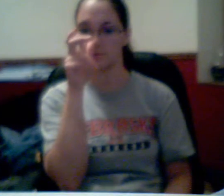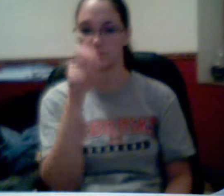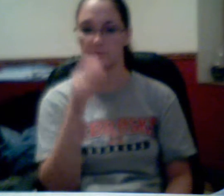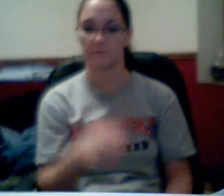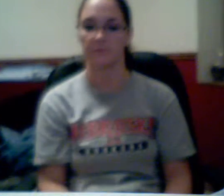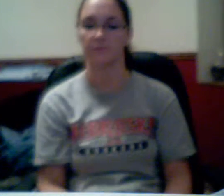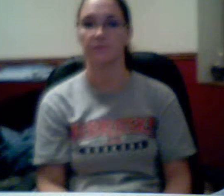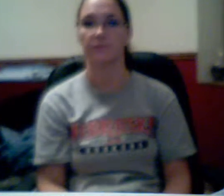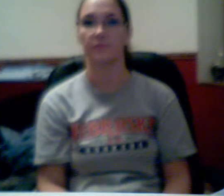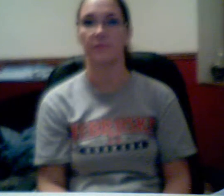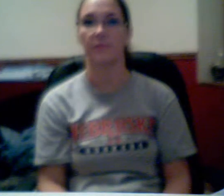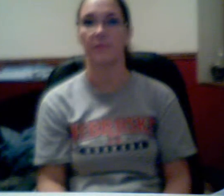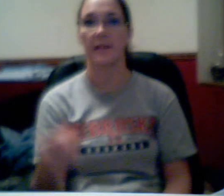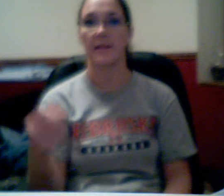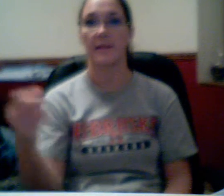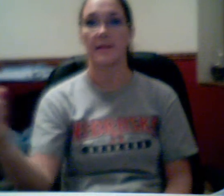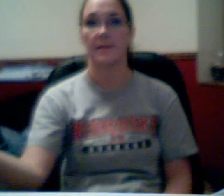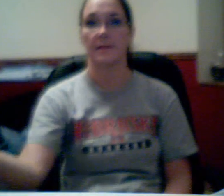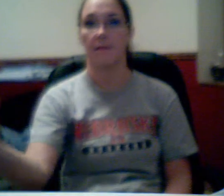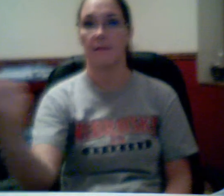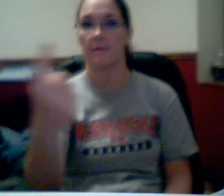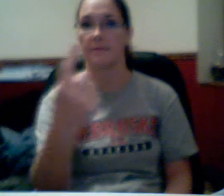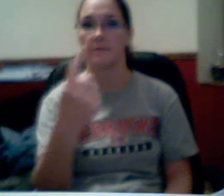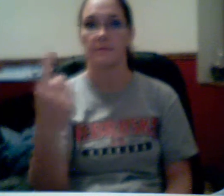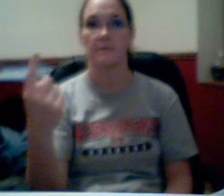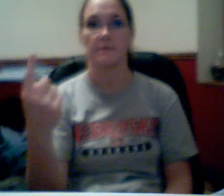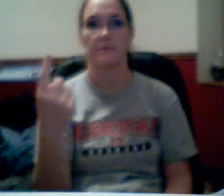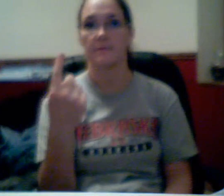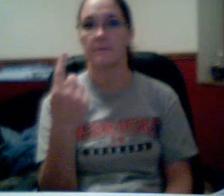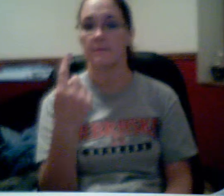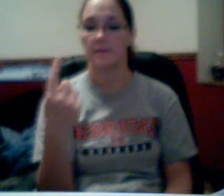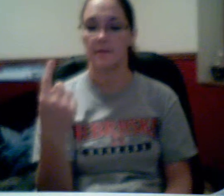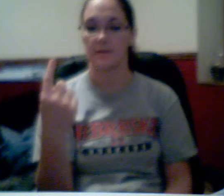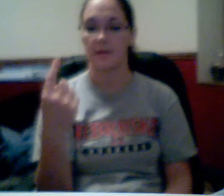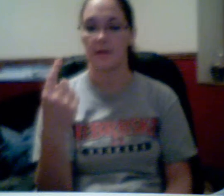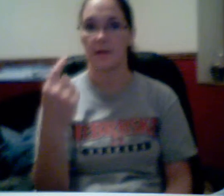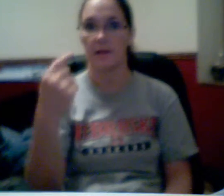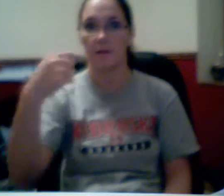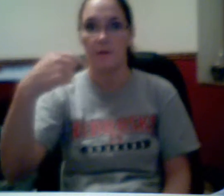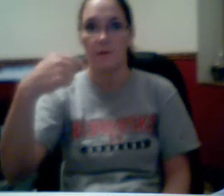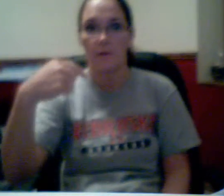needed help to stack the hay. "Well," Pa said, "maybe you can.